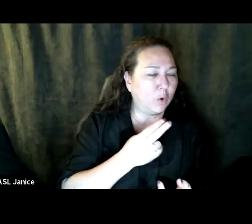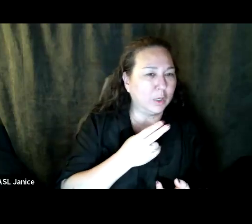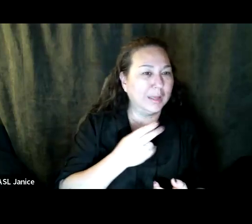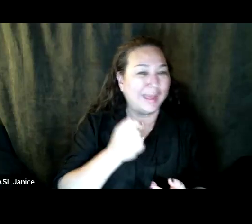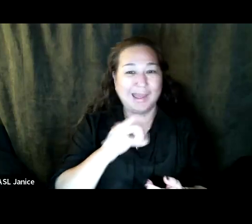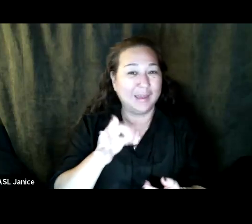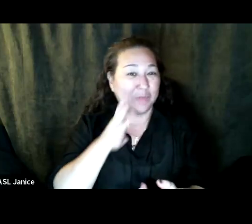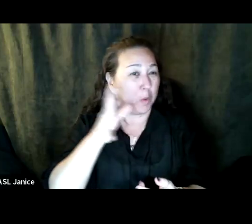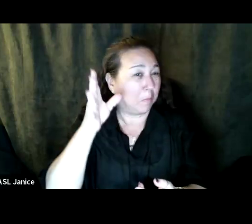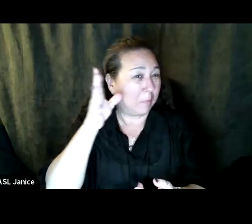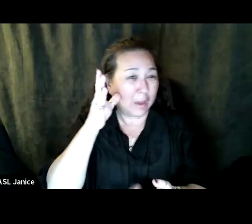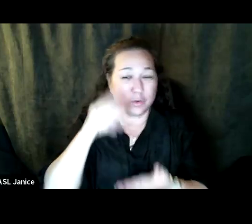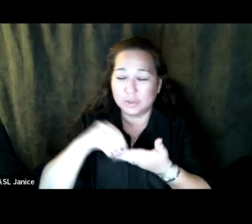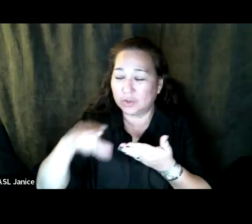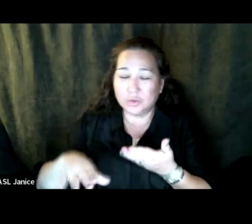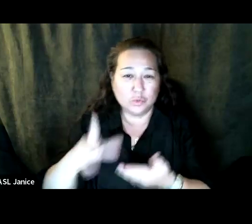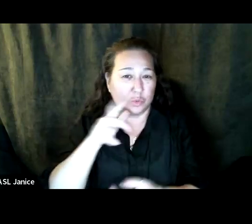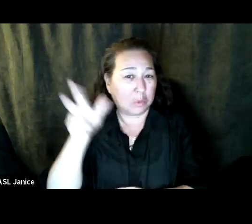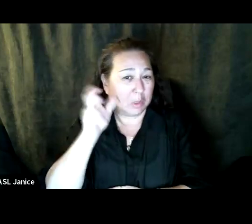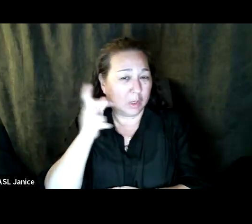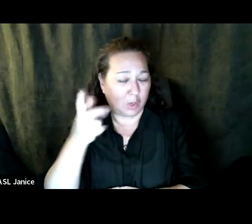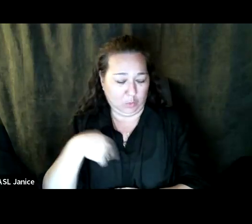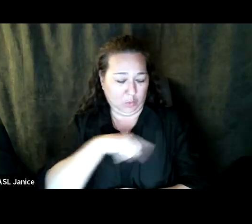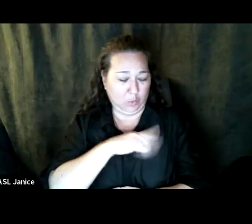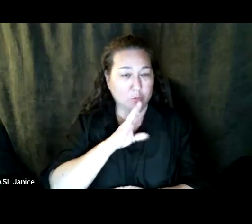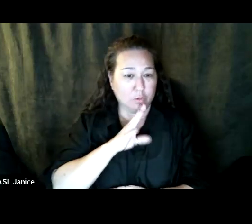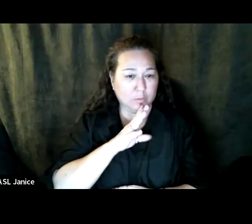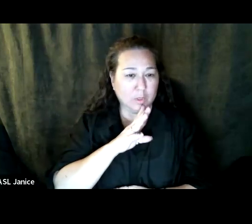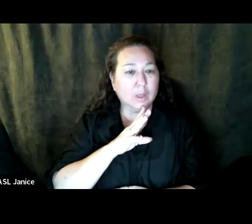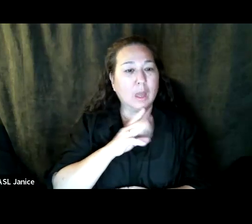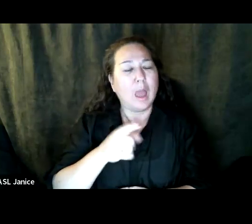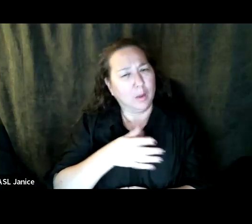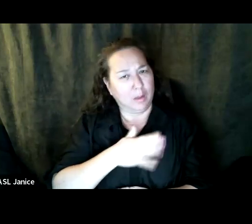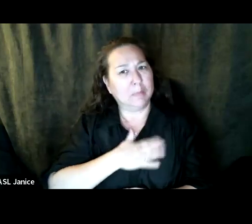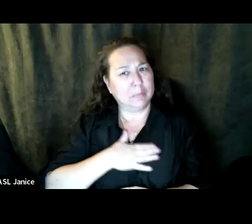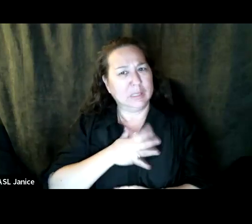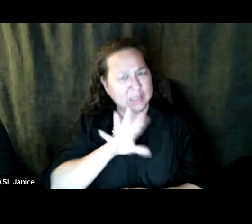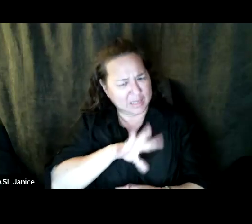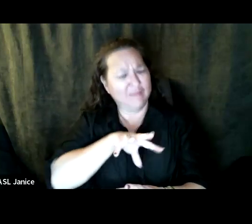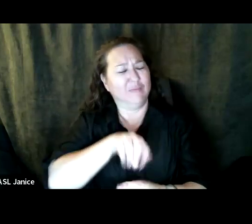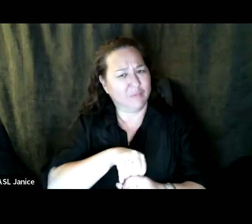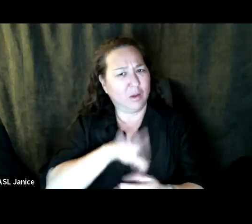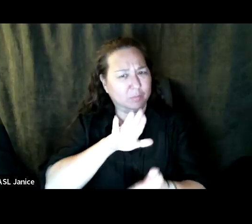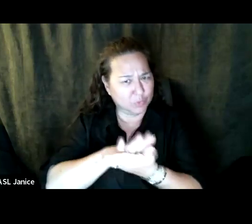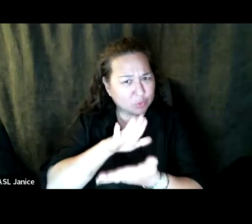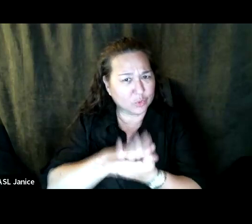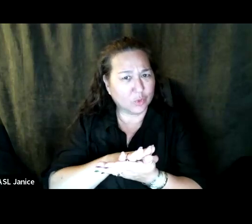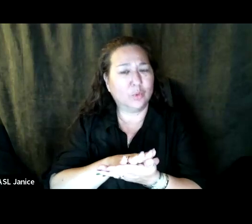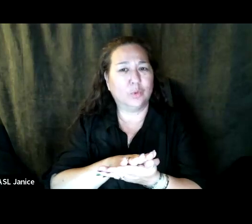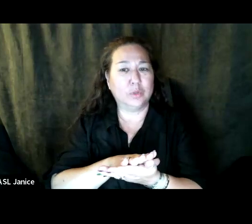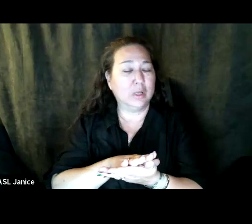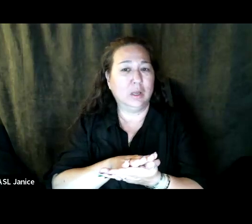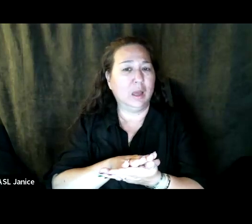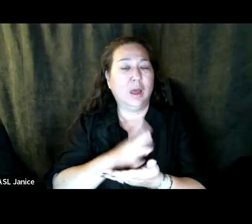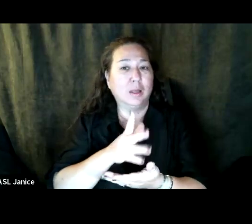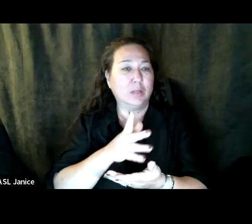this meeting, please get involved in your schools. The fact that you do not speak the language should